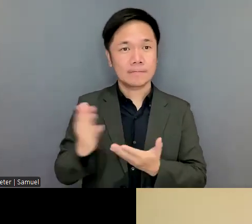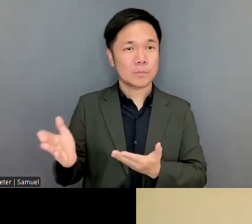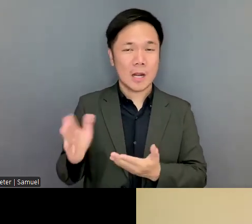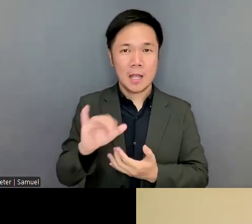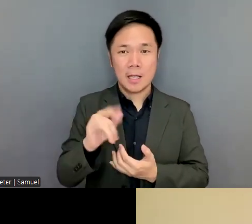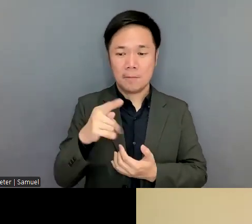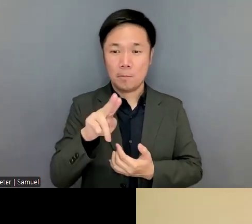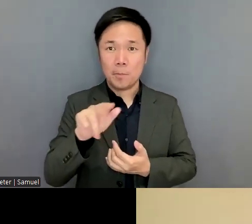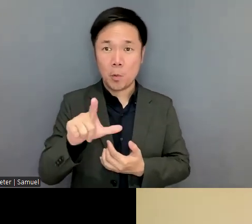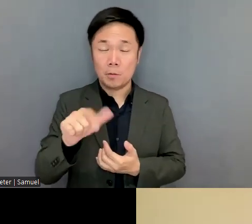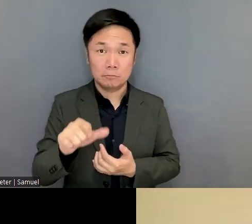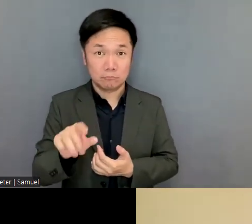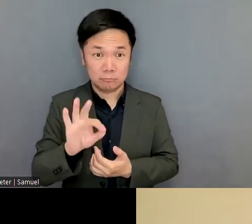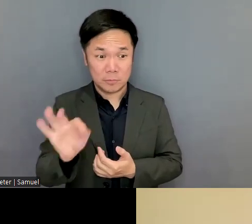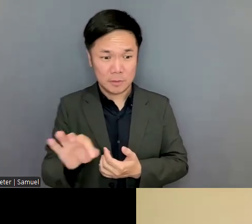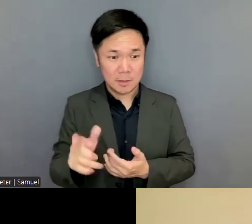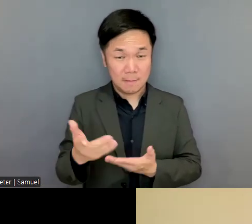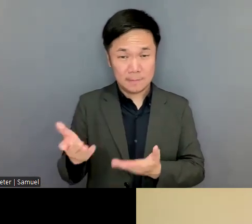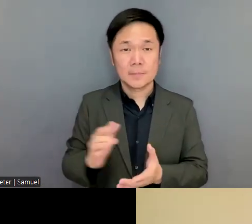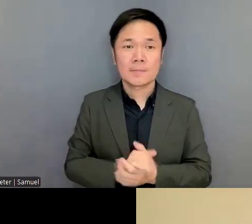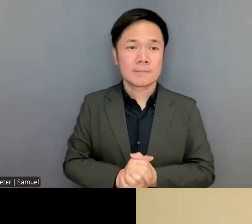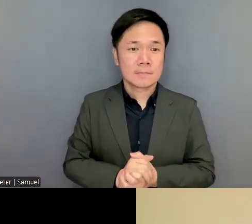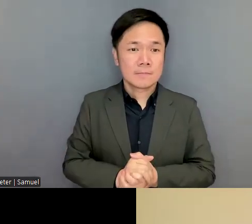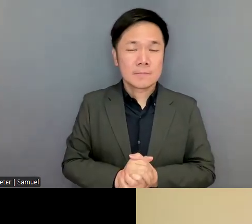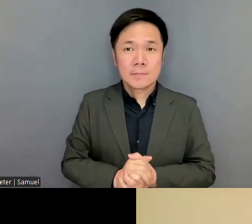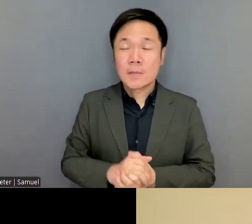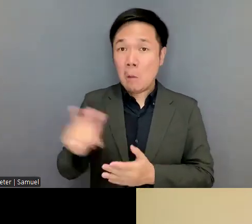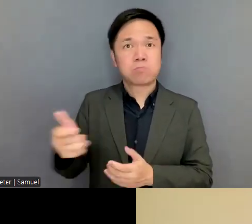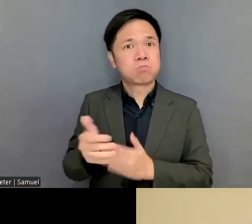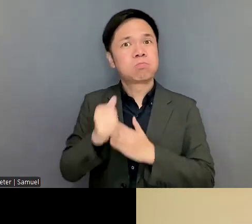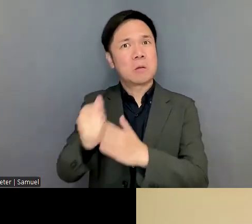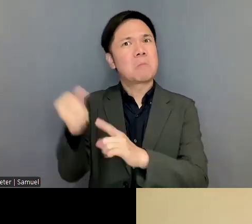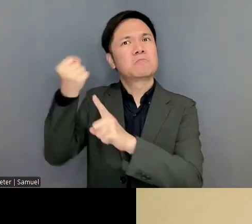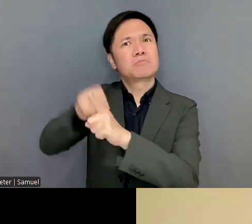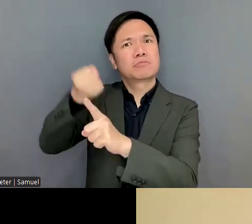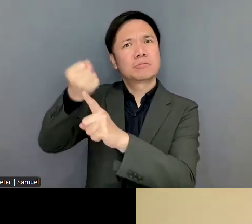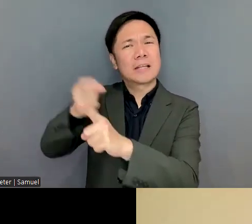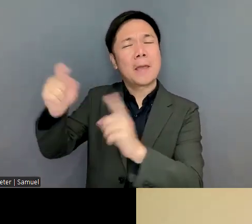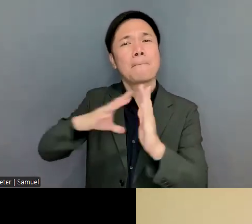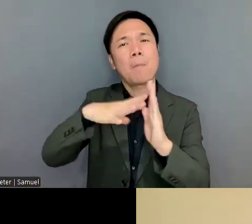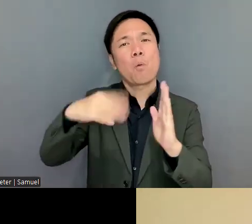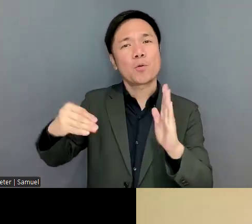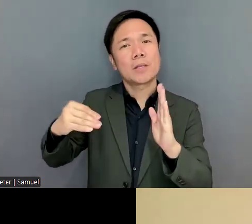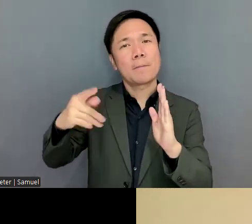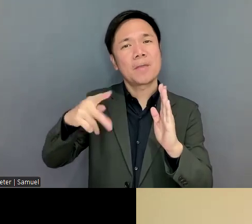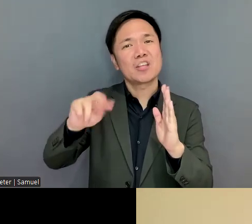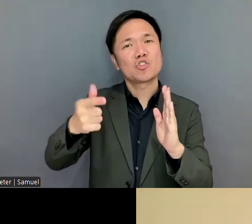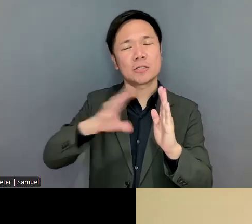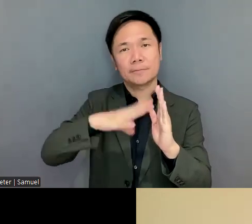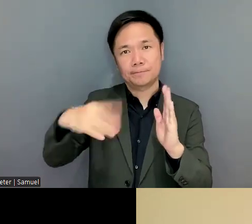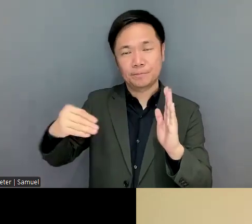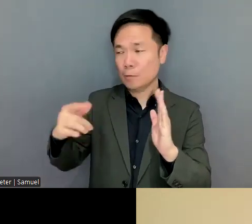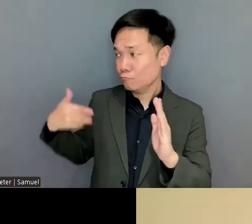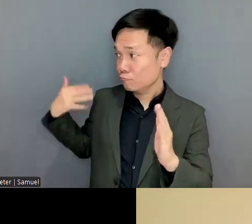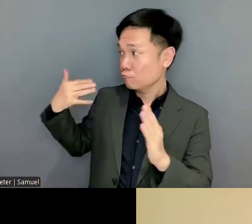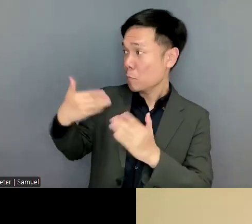mention that Ipul Powasu is a leader in disability advocacy in Papua New Guinea. She has over 25 years